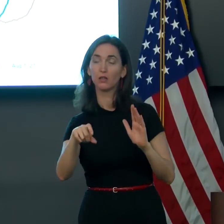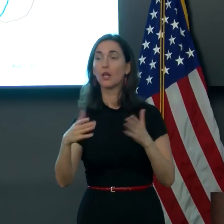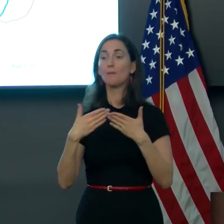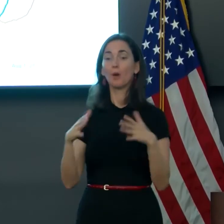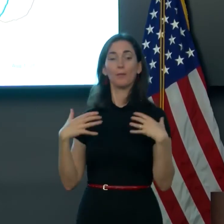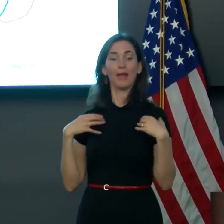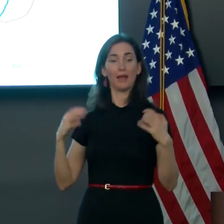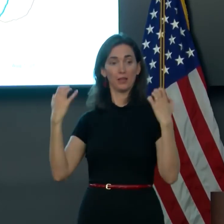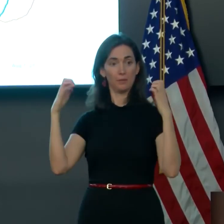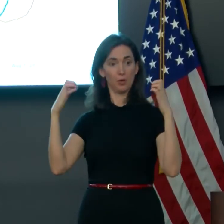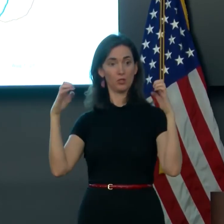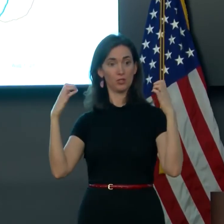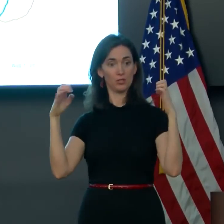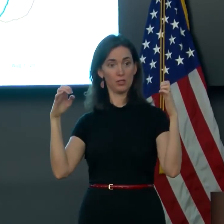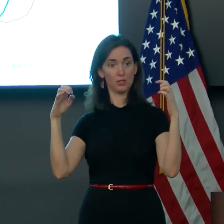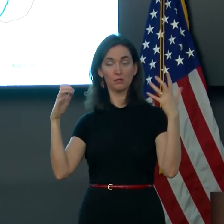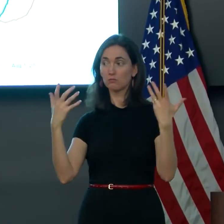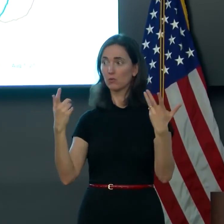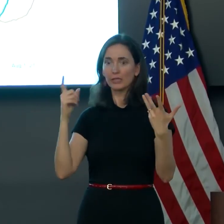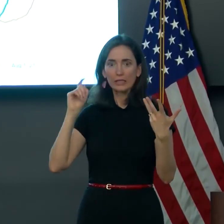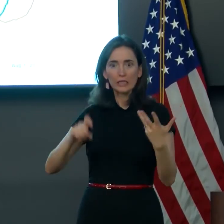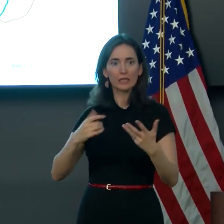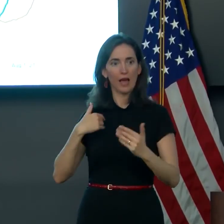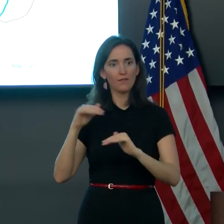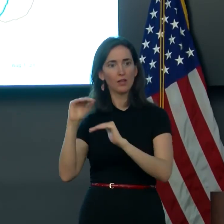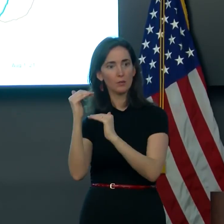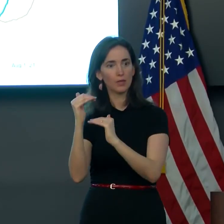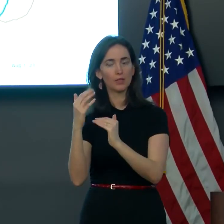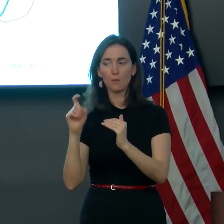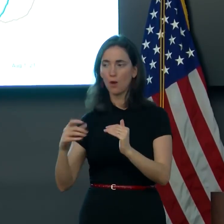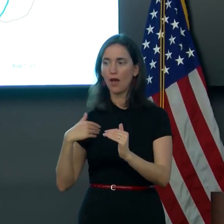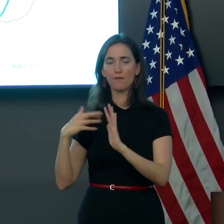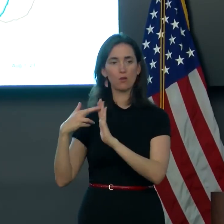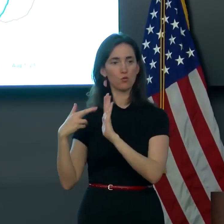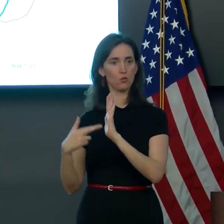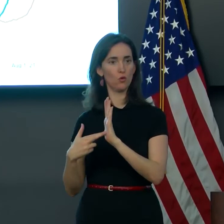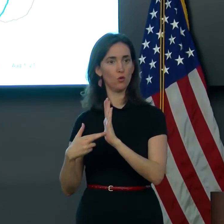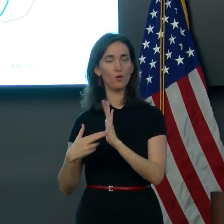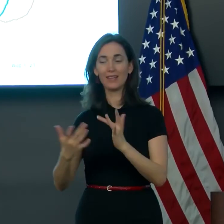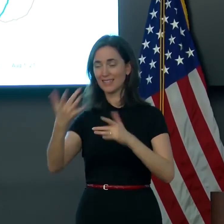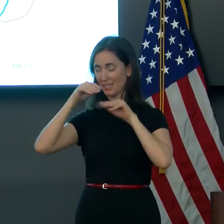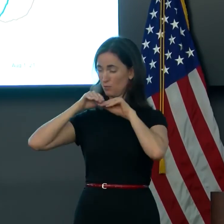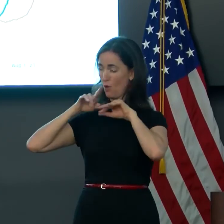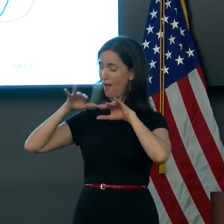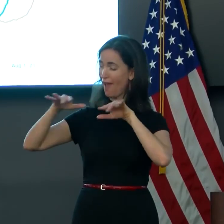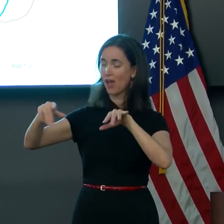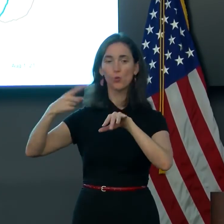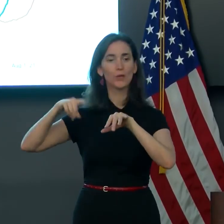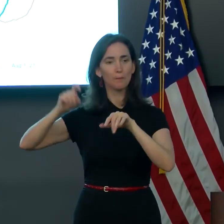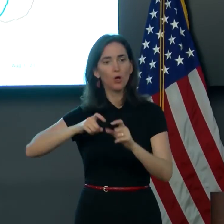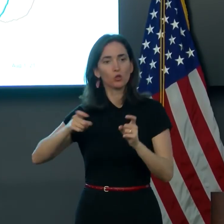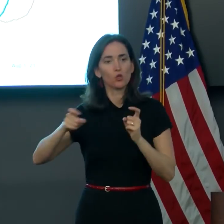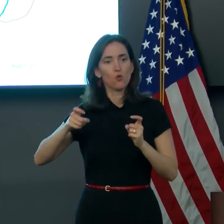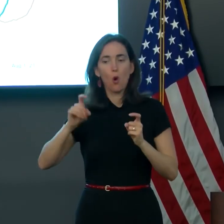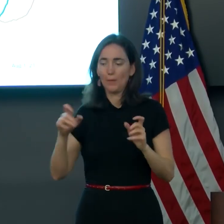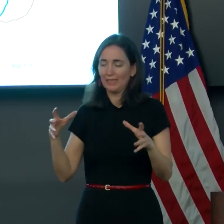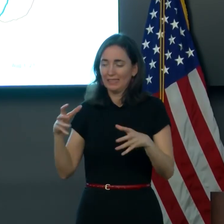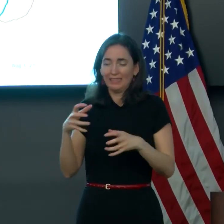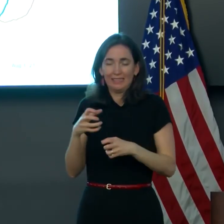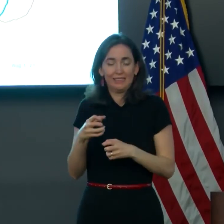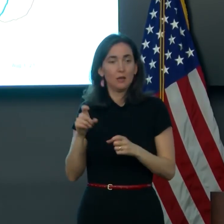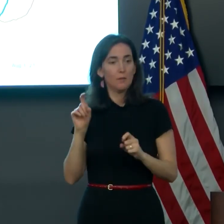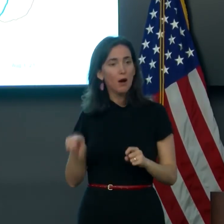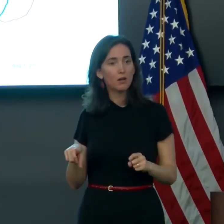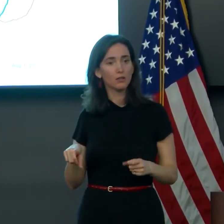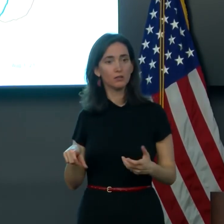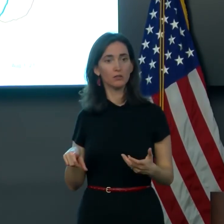health emergency, restrictions are necessary. We have to minimize the spread of this disease,